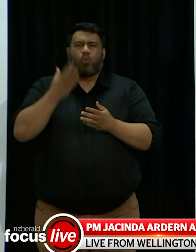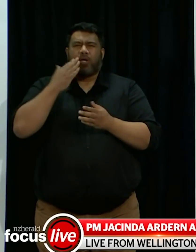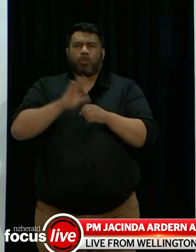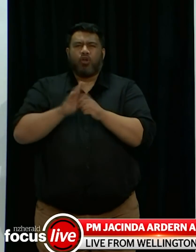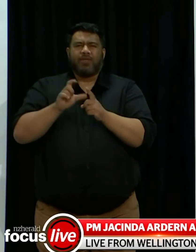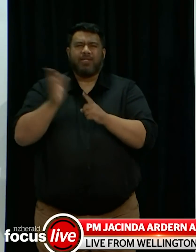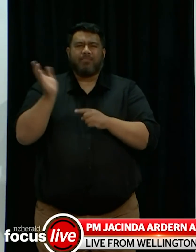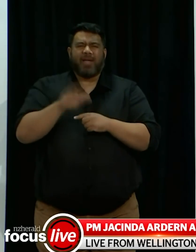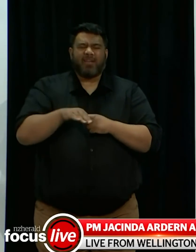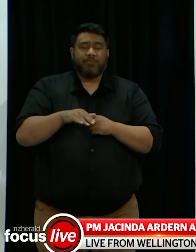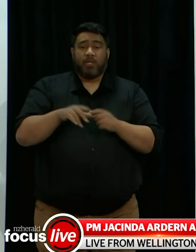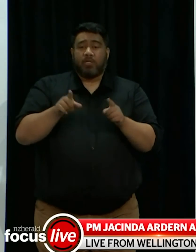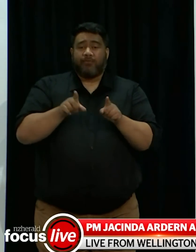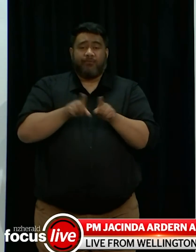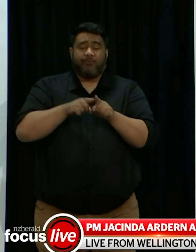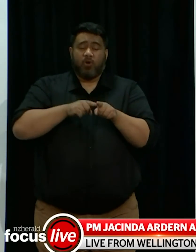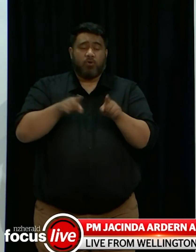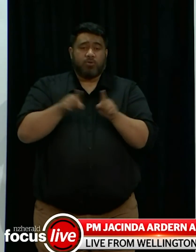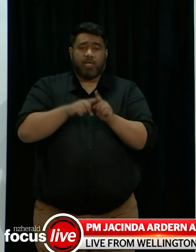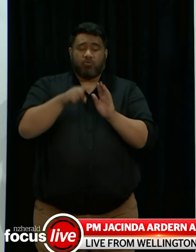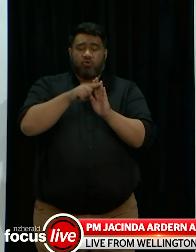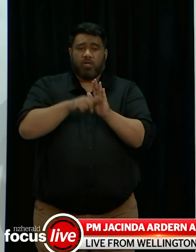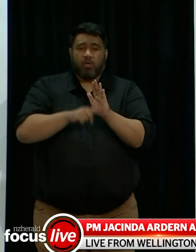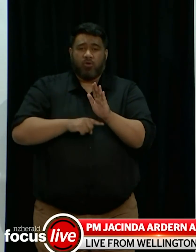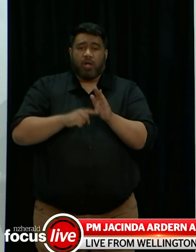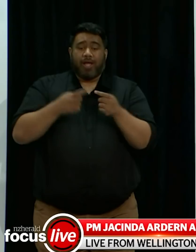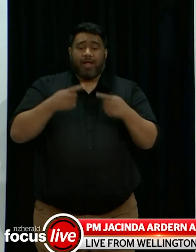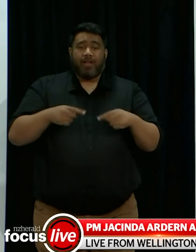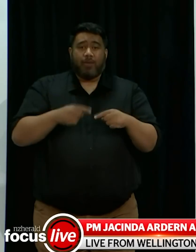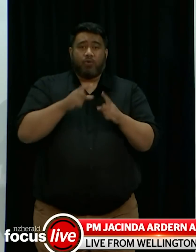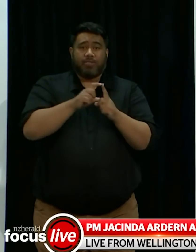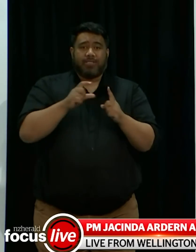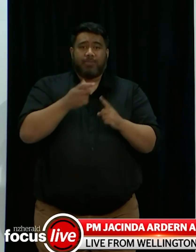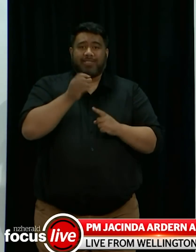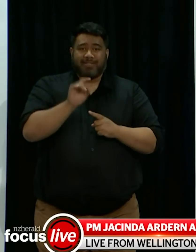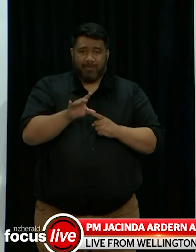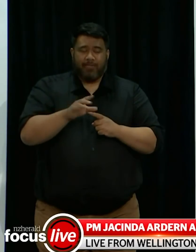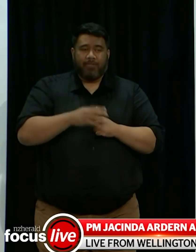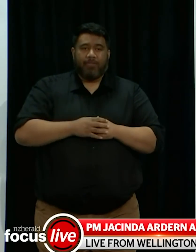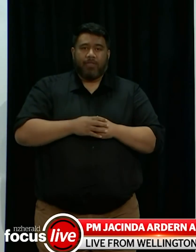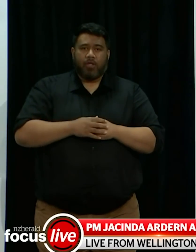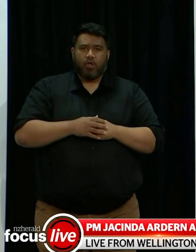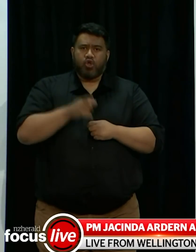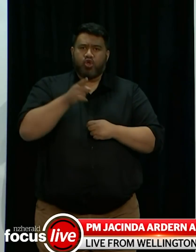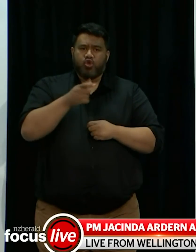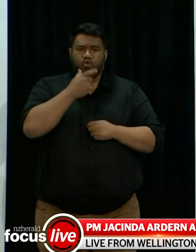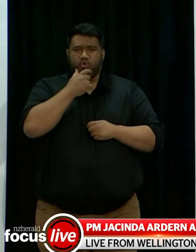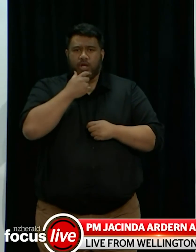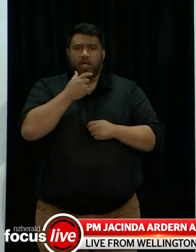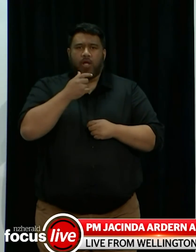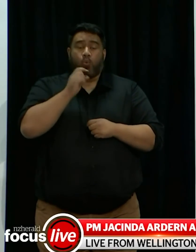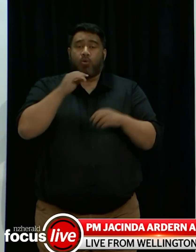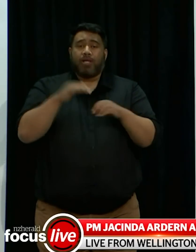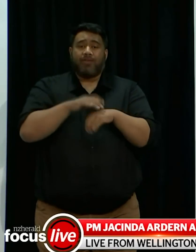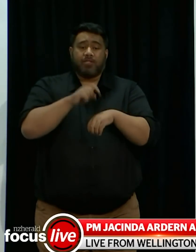same criteria and will be available from December the 10th. The period to assess affected revenue will be between the 3rd